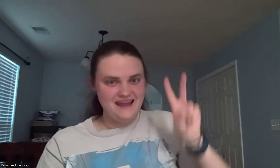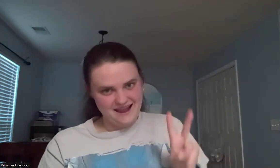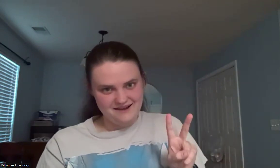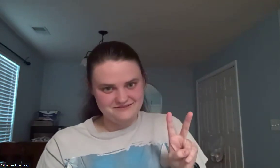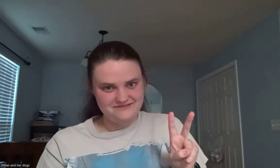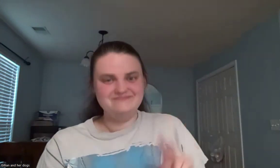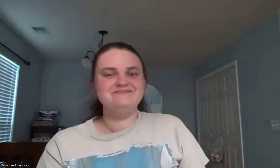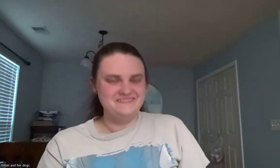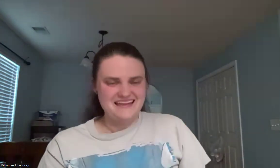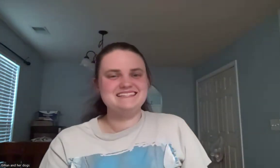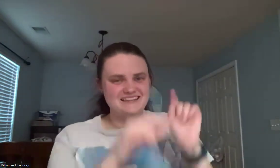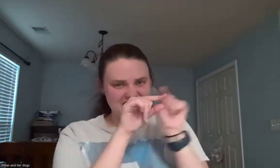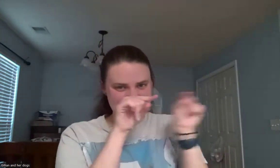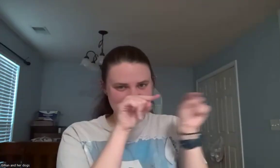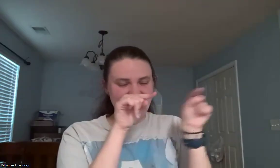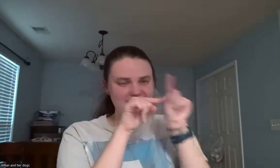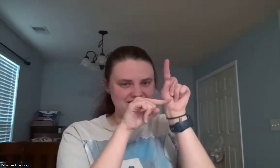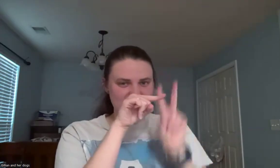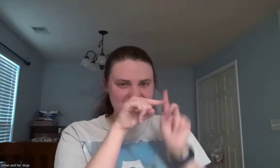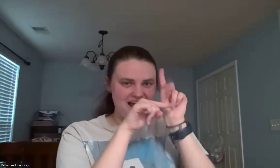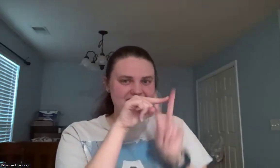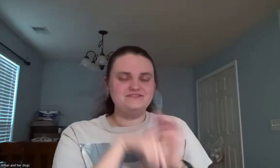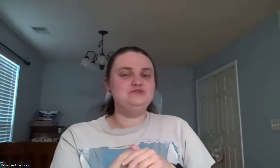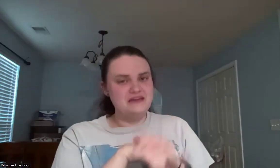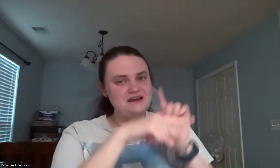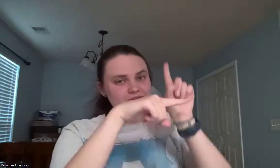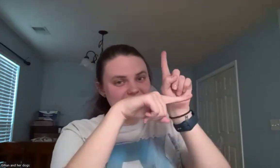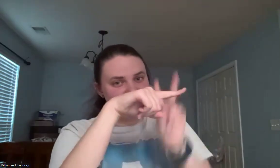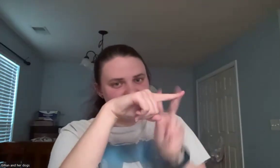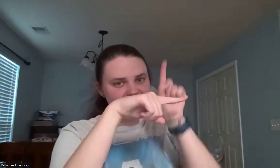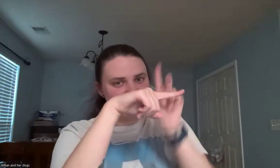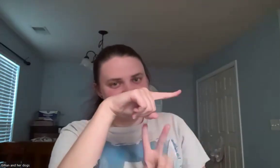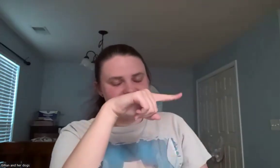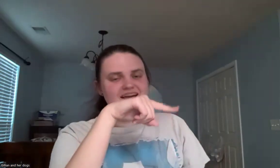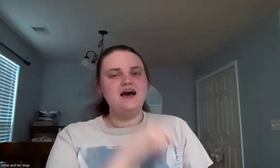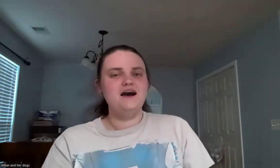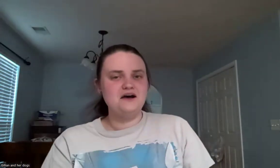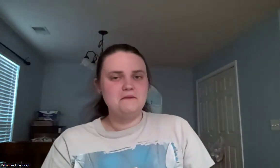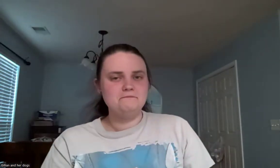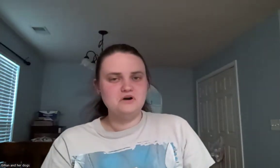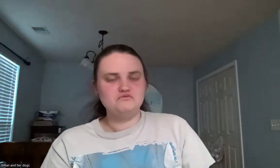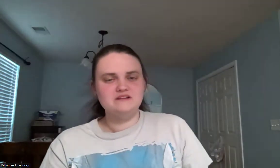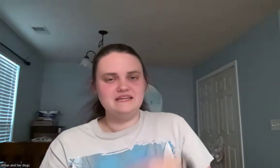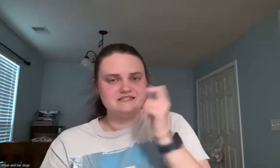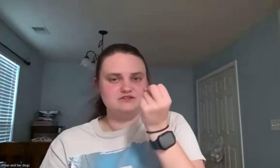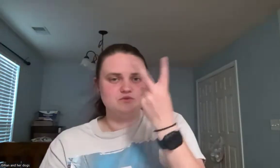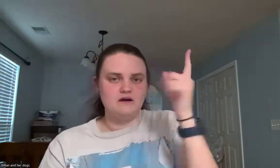1/2. It's like they has the line there, 1/2. You can always add a line, but really it's